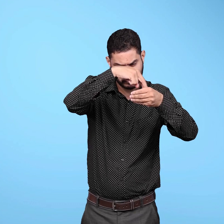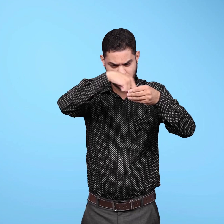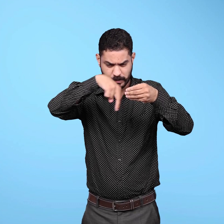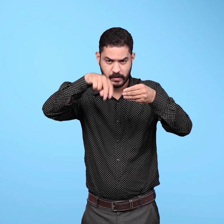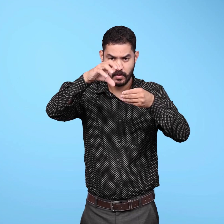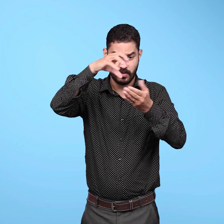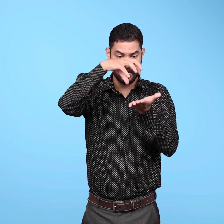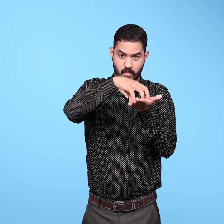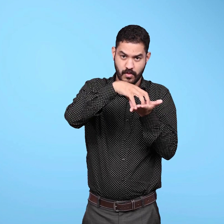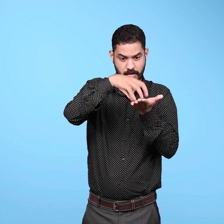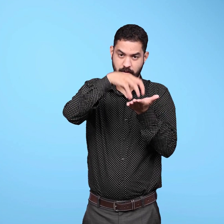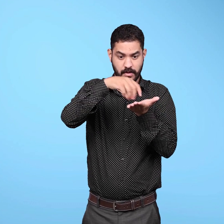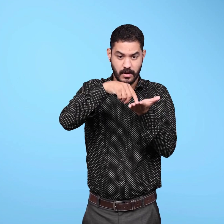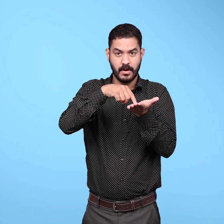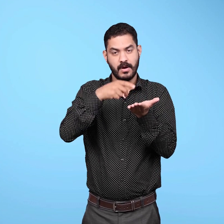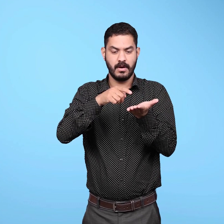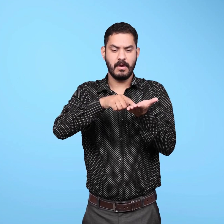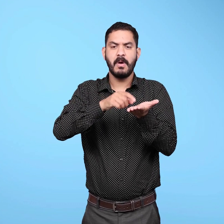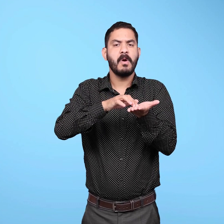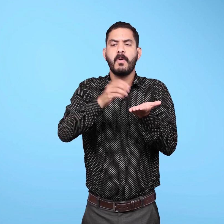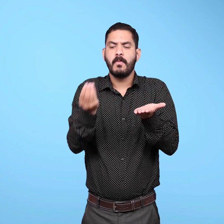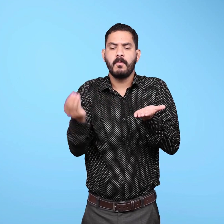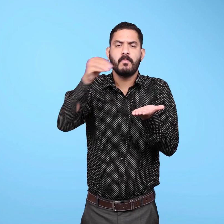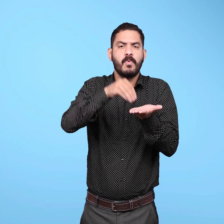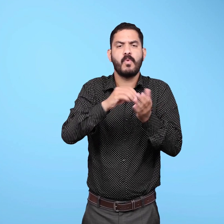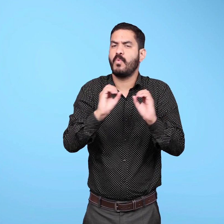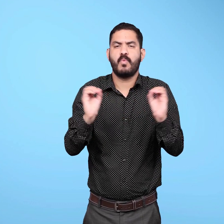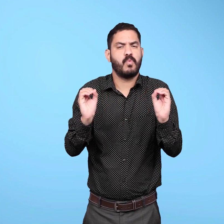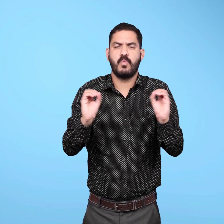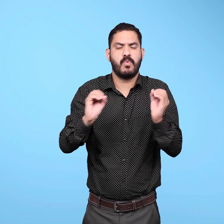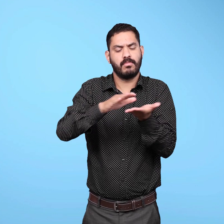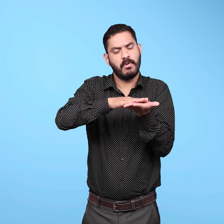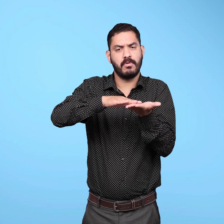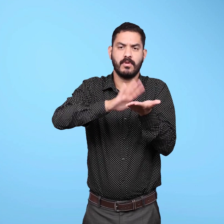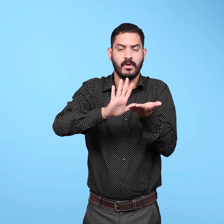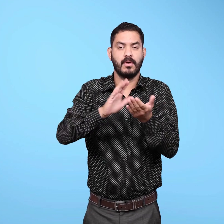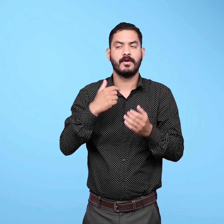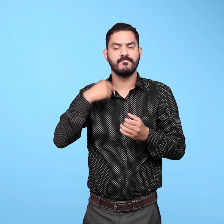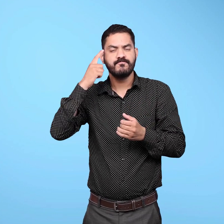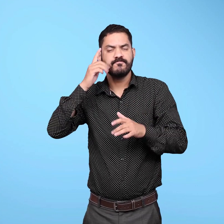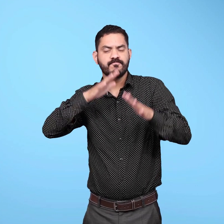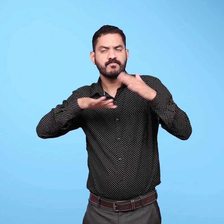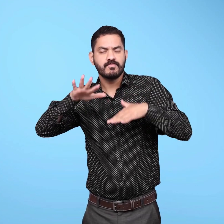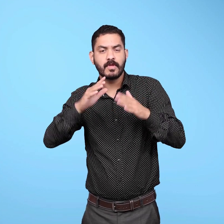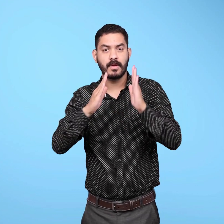means a small spherical body. The coins were not inscribed, but were stamped with